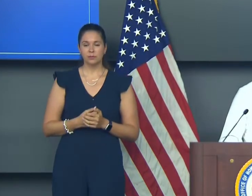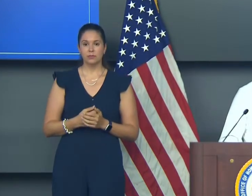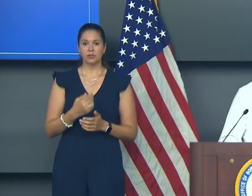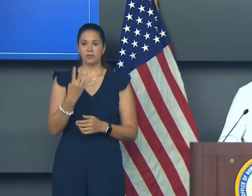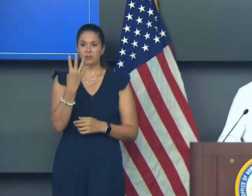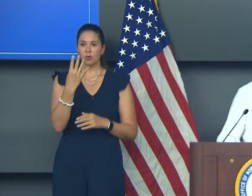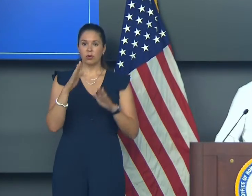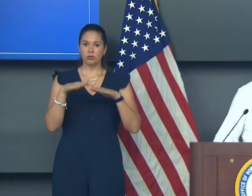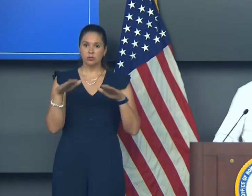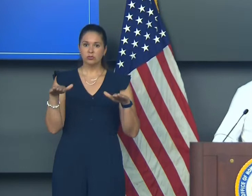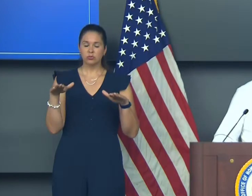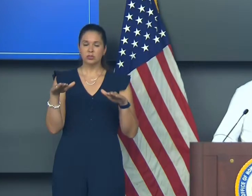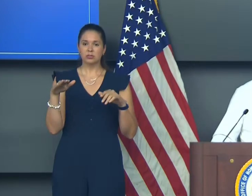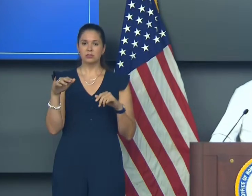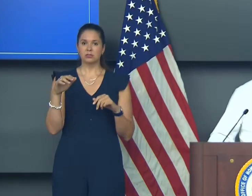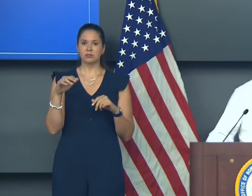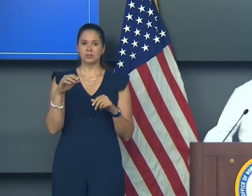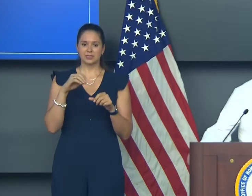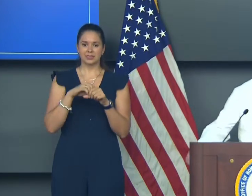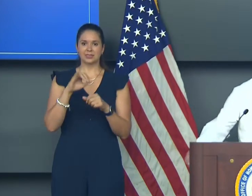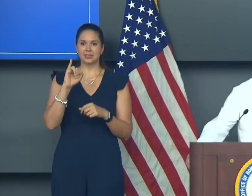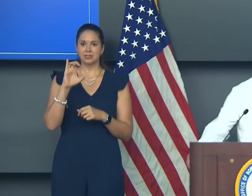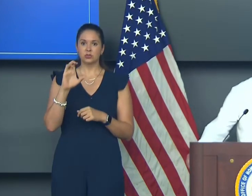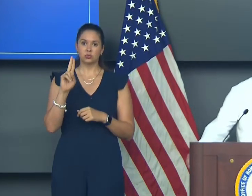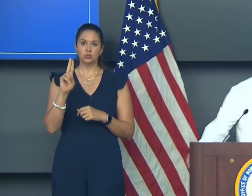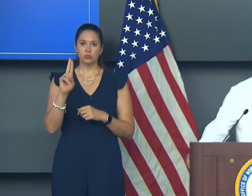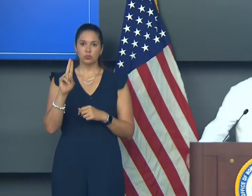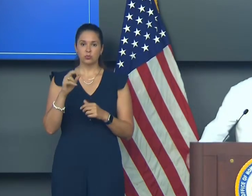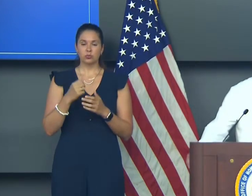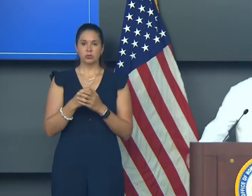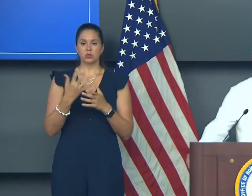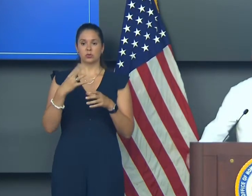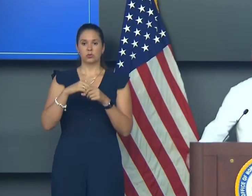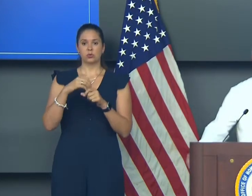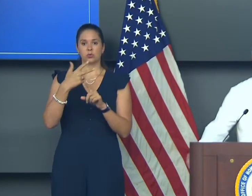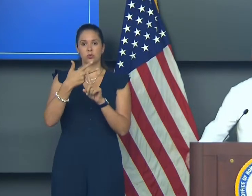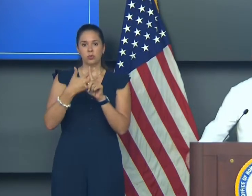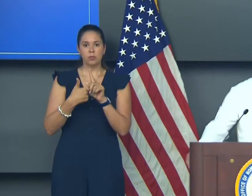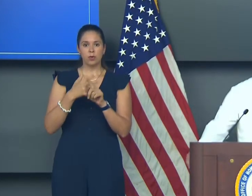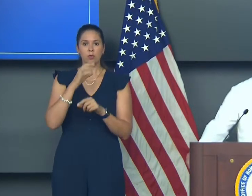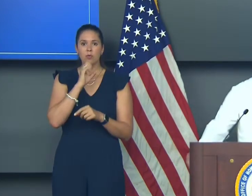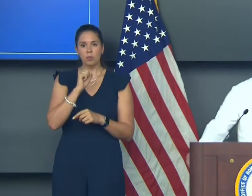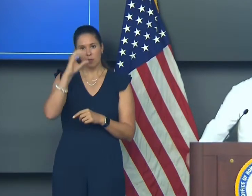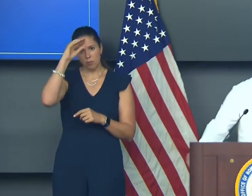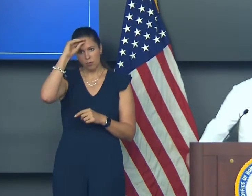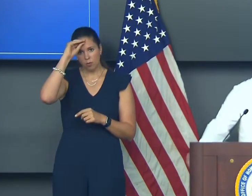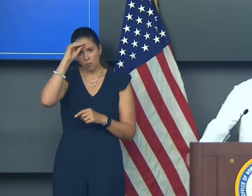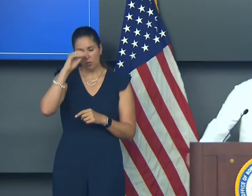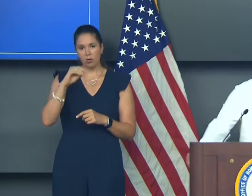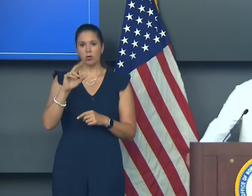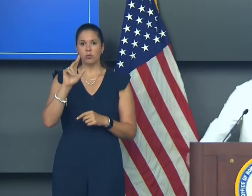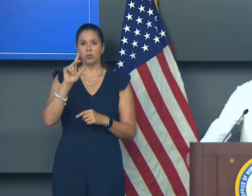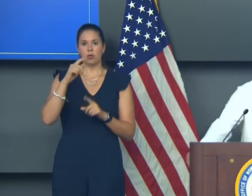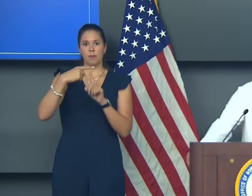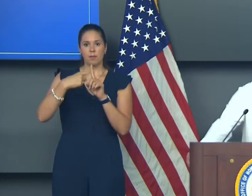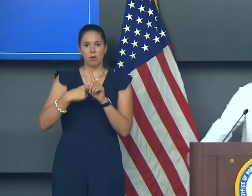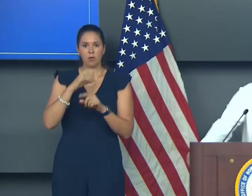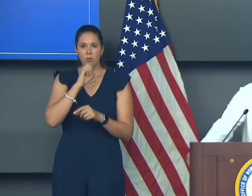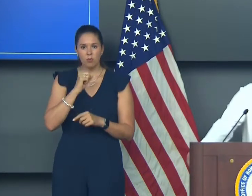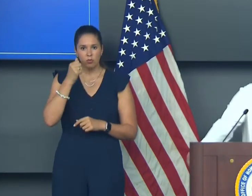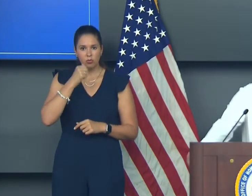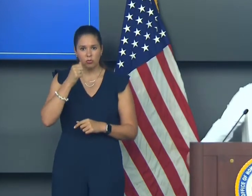4 children are in intensive care, and they include a 3-month-old boy, a 23-month-old